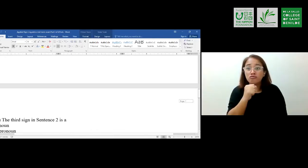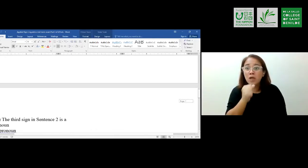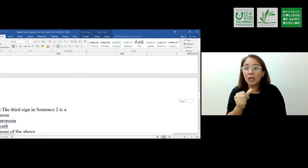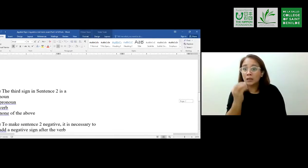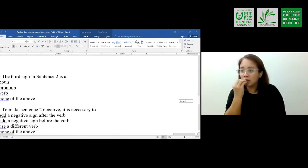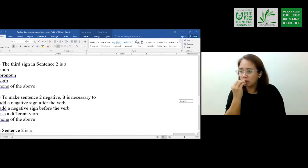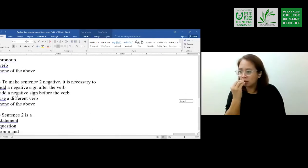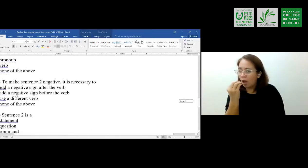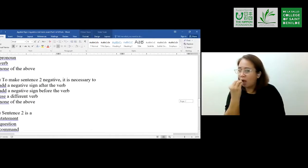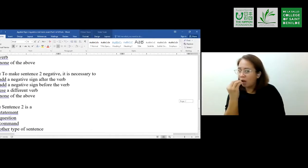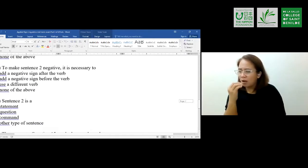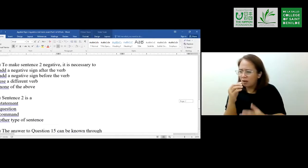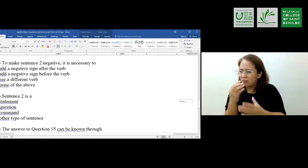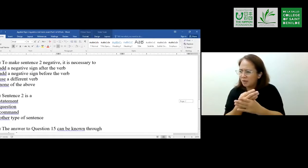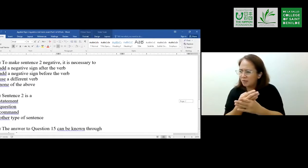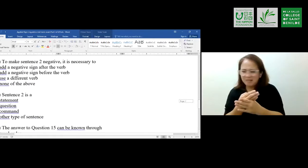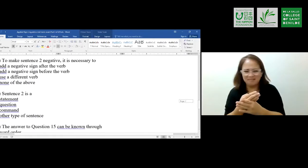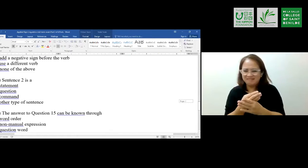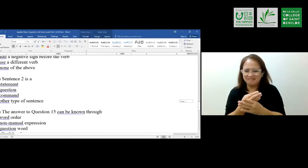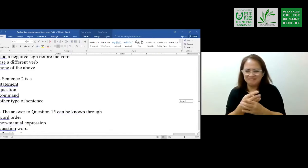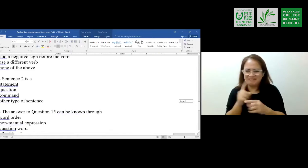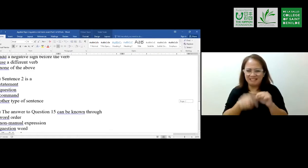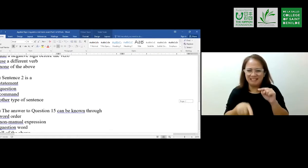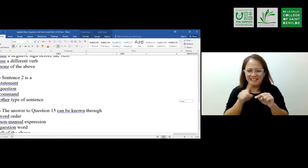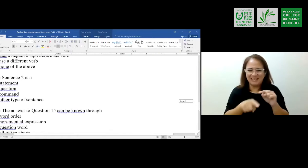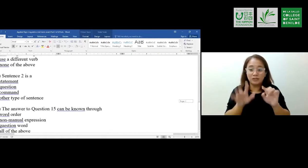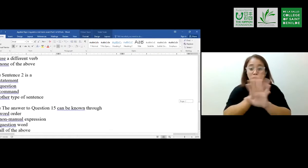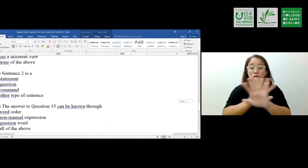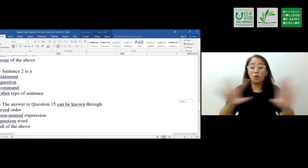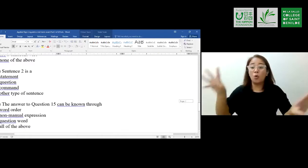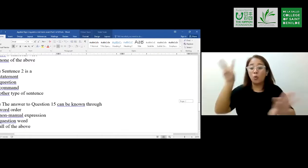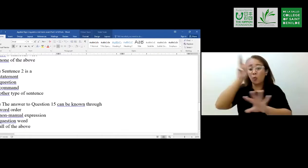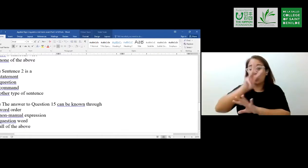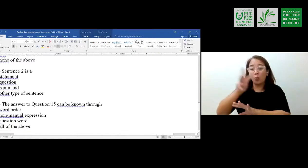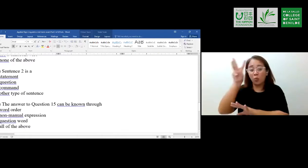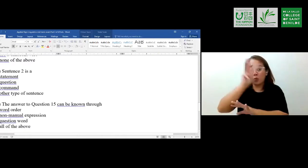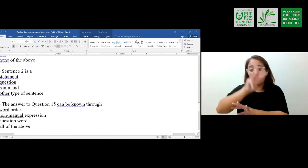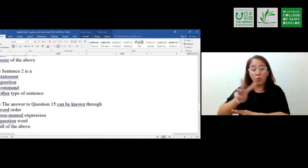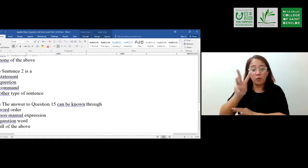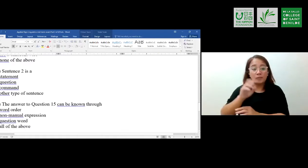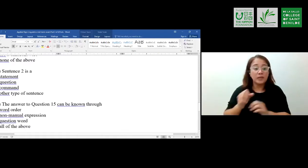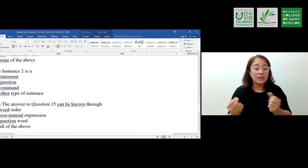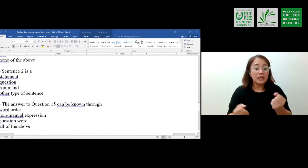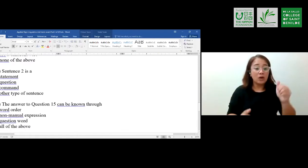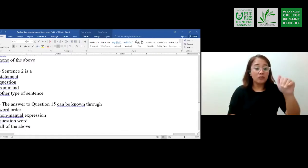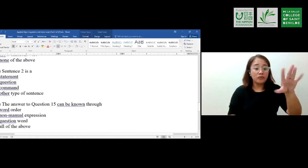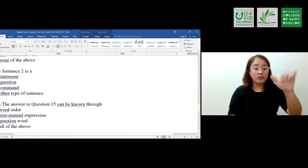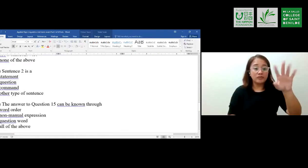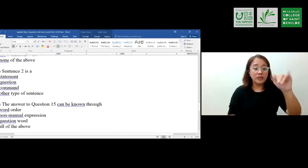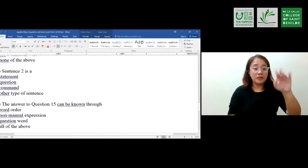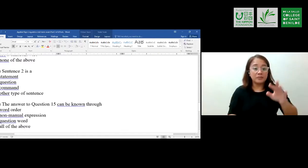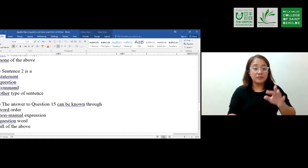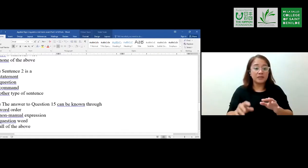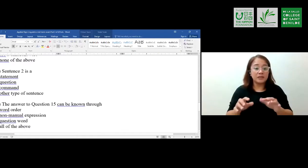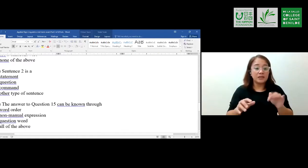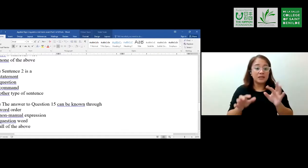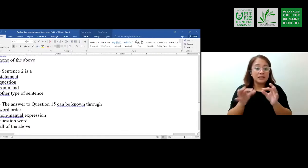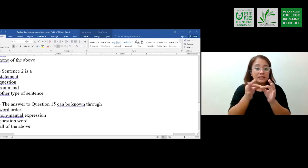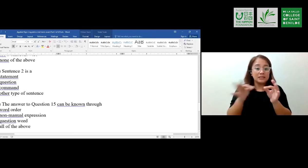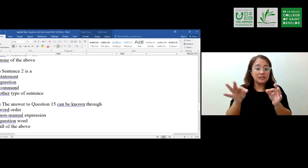Okay, so don't worry. Sentence 5 is a statement, A, question, B, C,